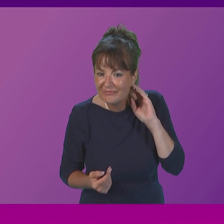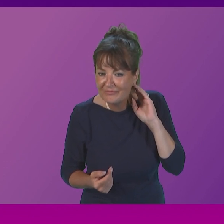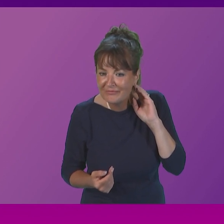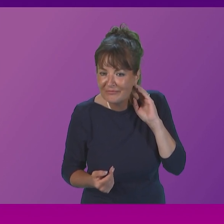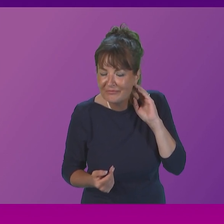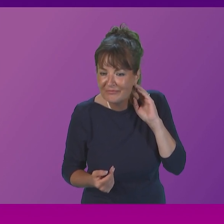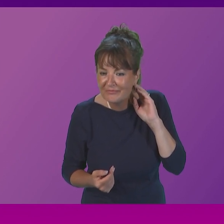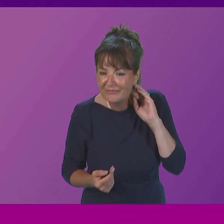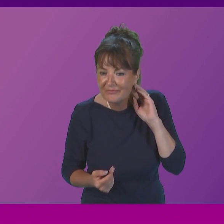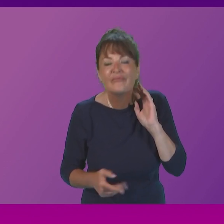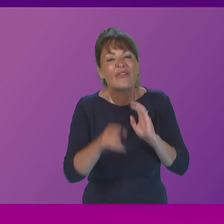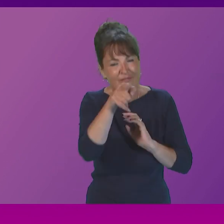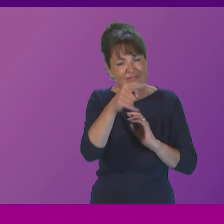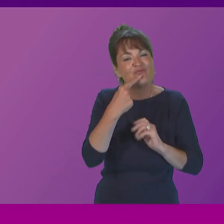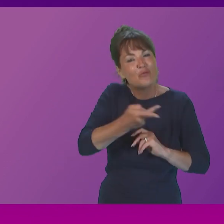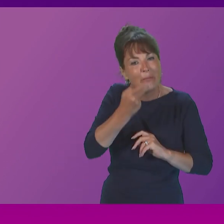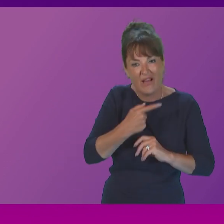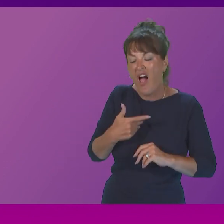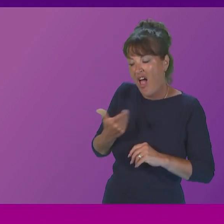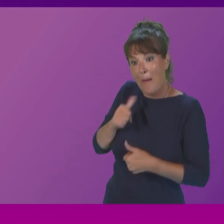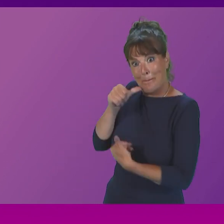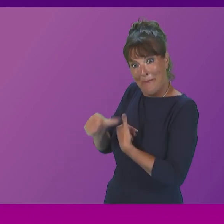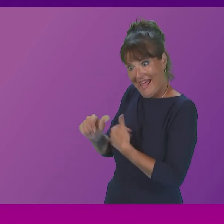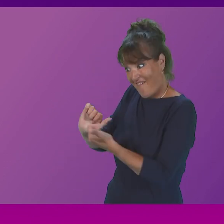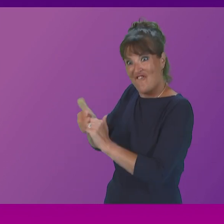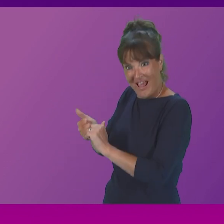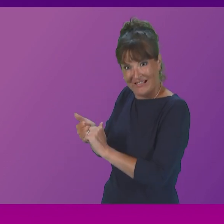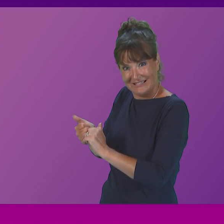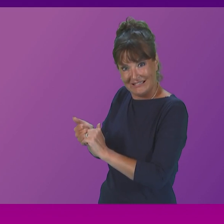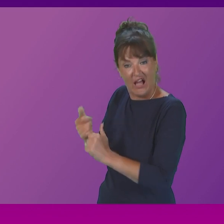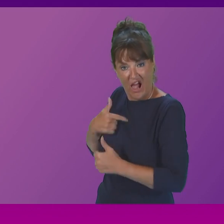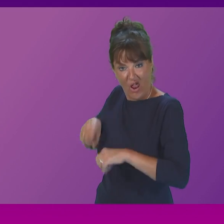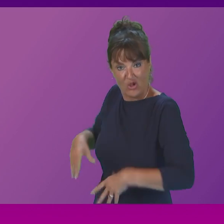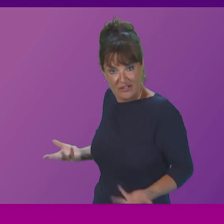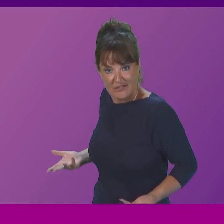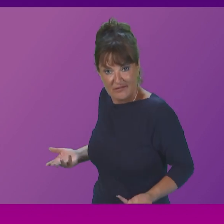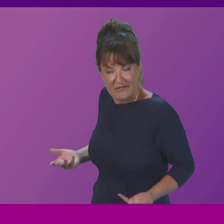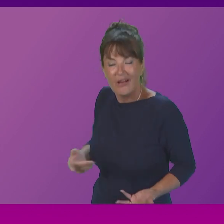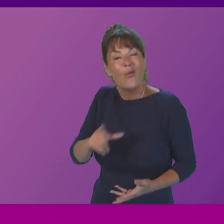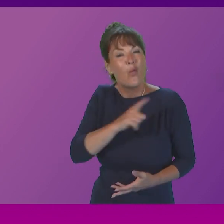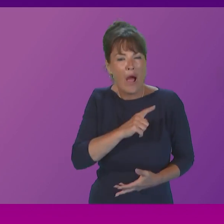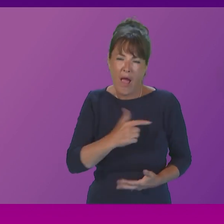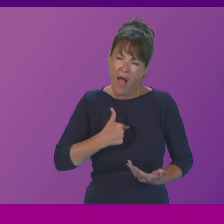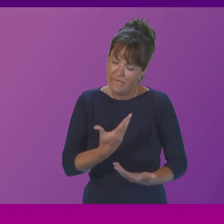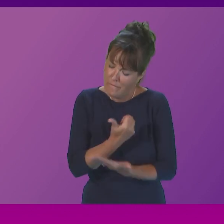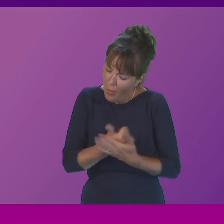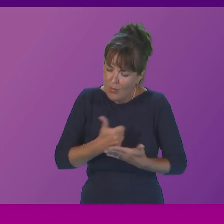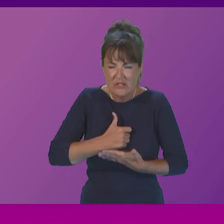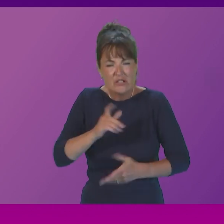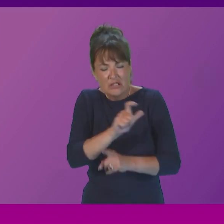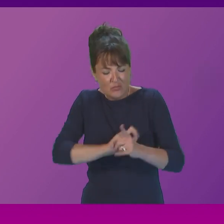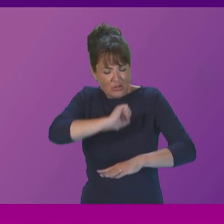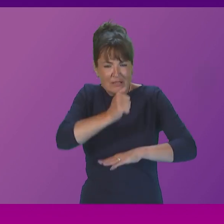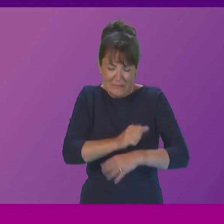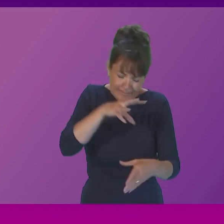Thank you. I lost a bet to a friend. That was the thing that pushed me over the edge. I have always been a community-based individual, and